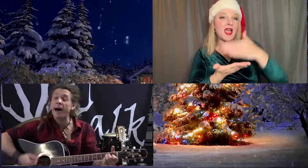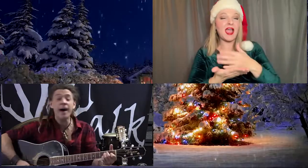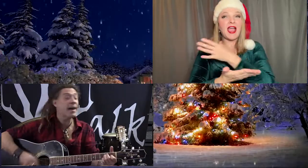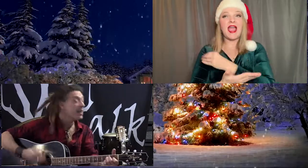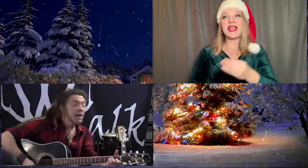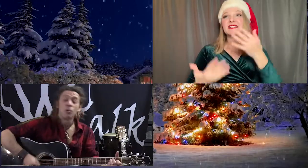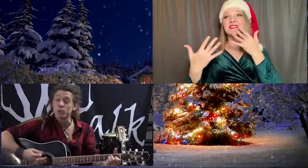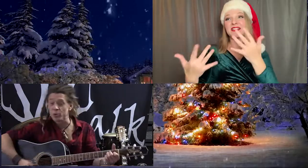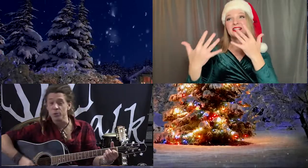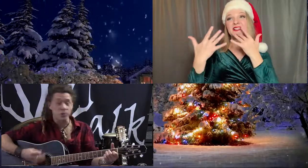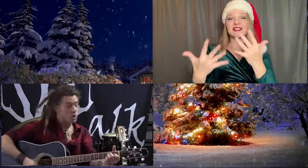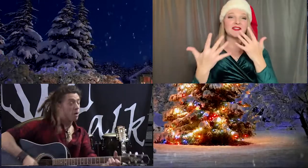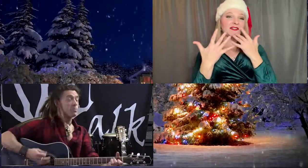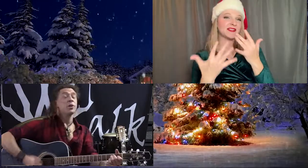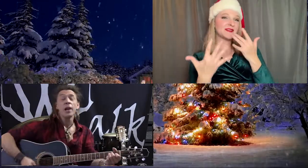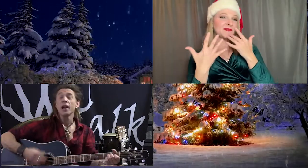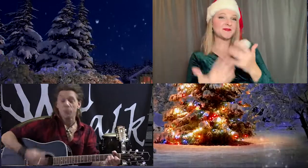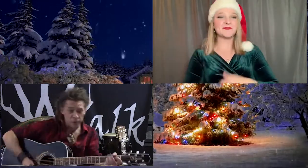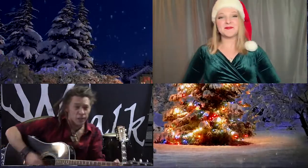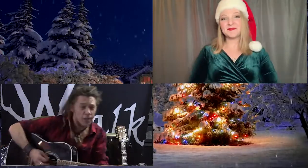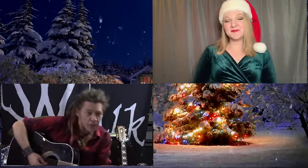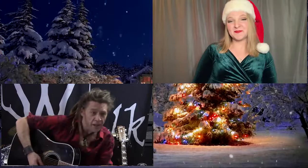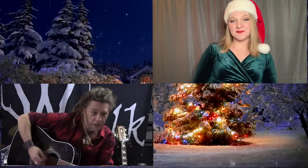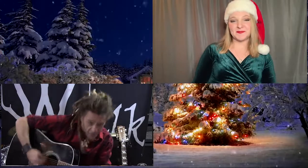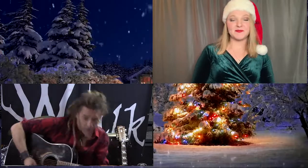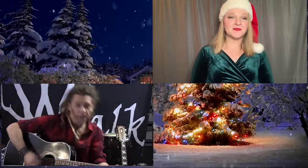pumpkin pie.